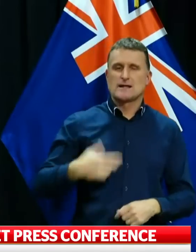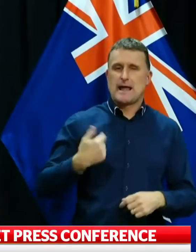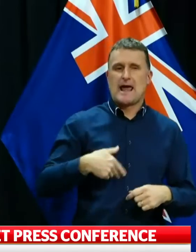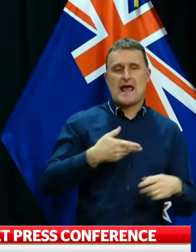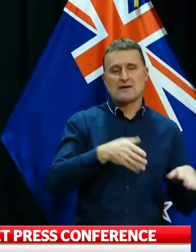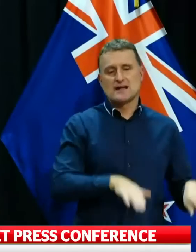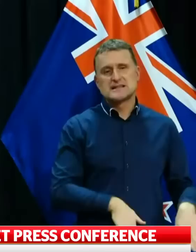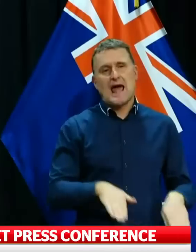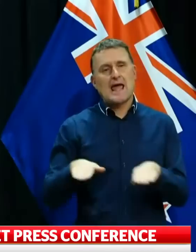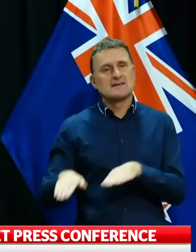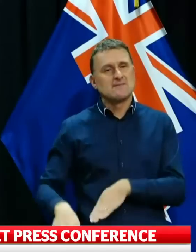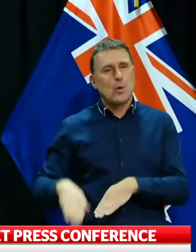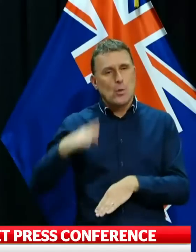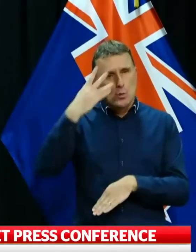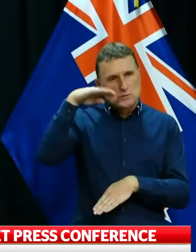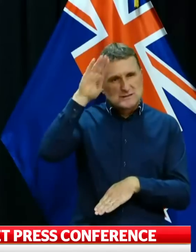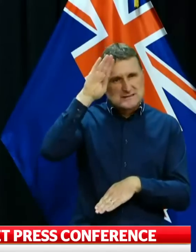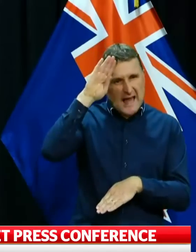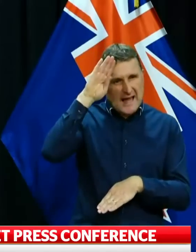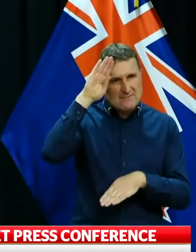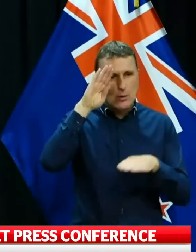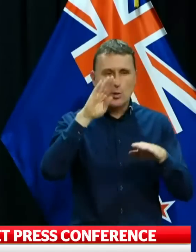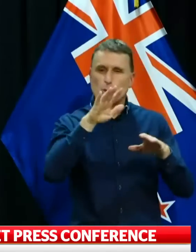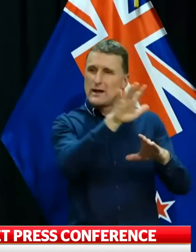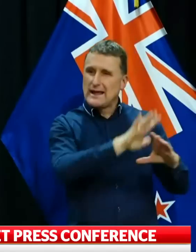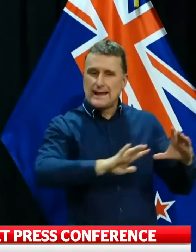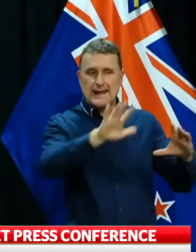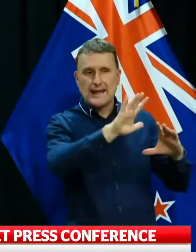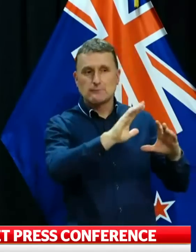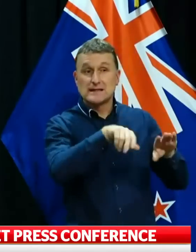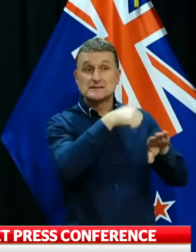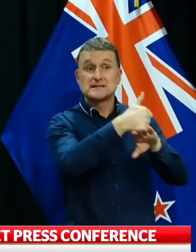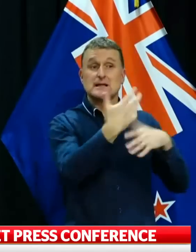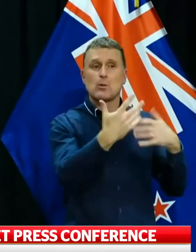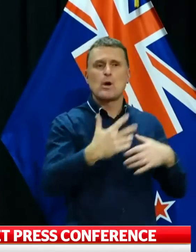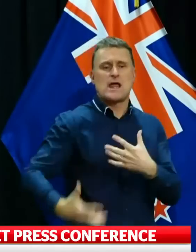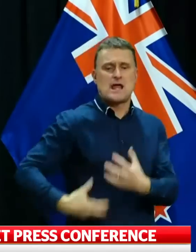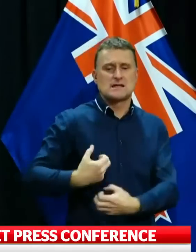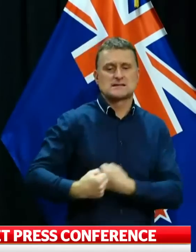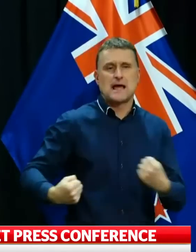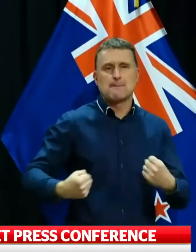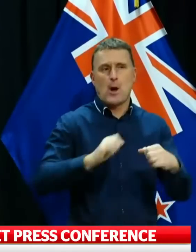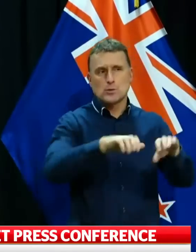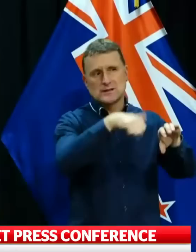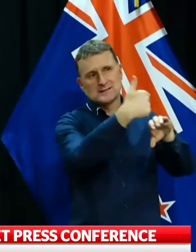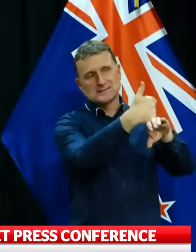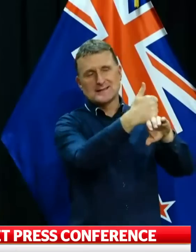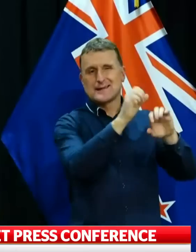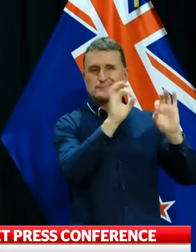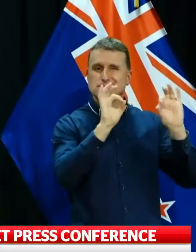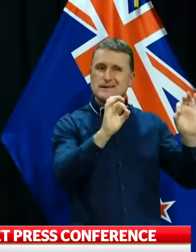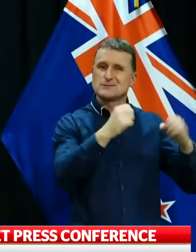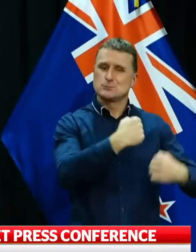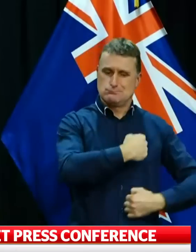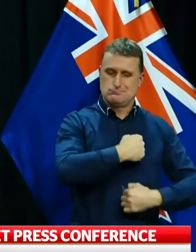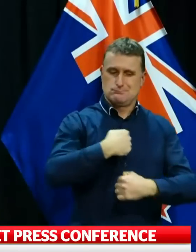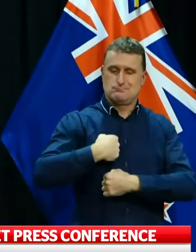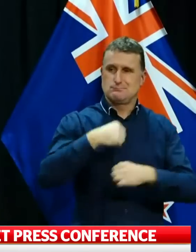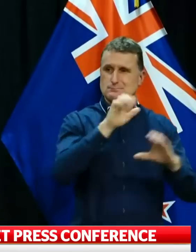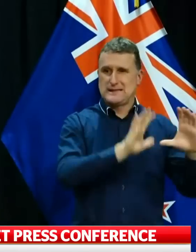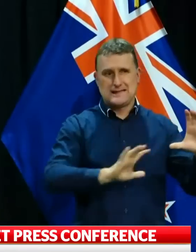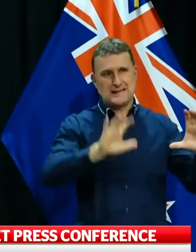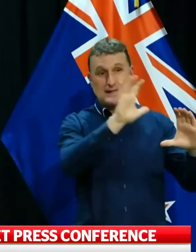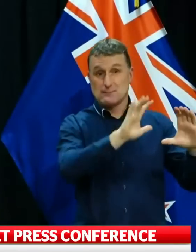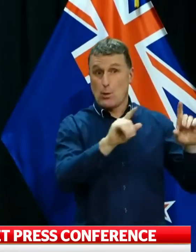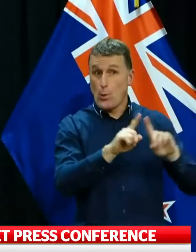Cambodia? Multiple reports of this. How concerned is the government about that, not only due to Cambodia's geographical location, but the apparent